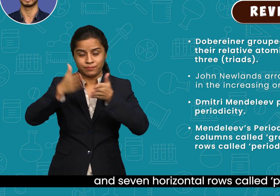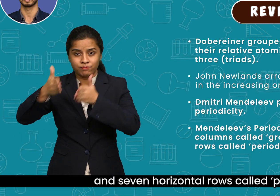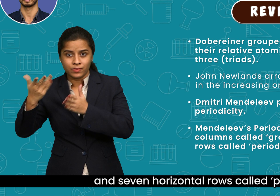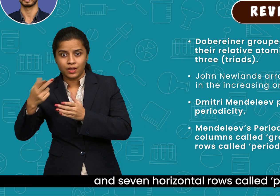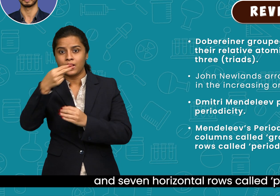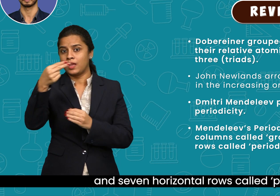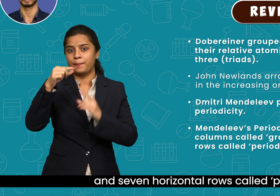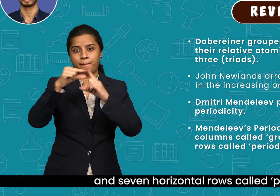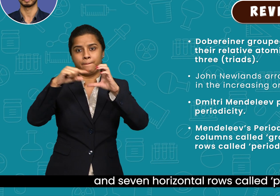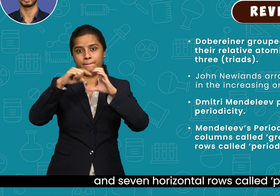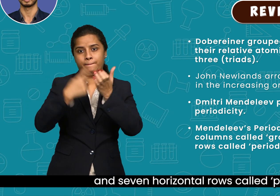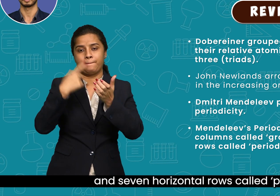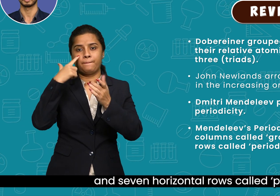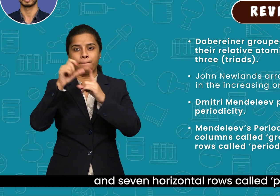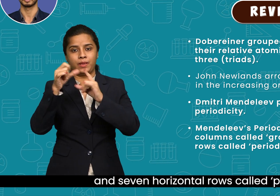periods.